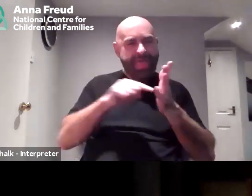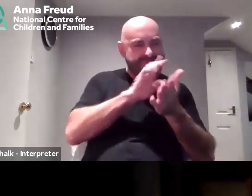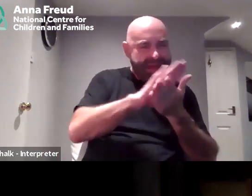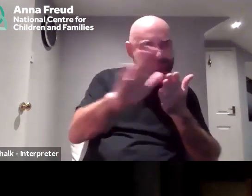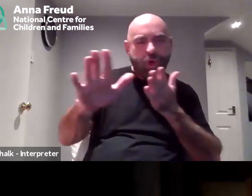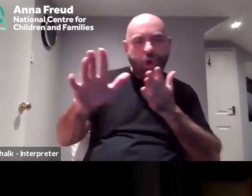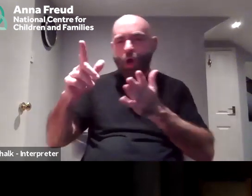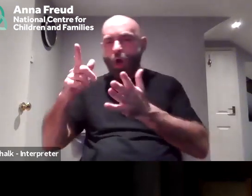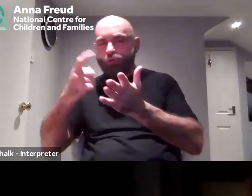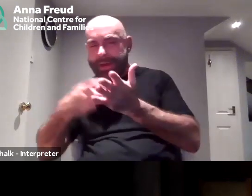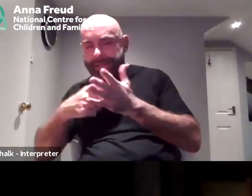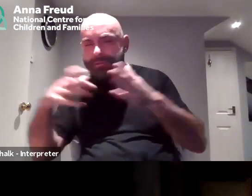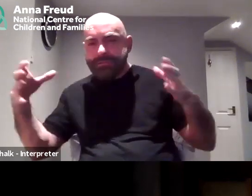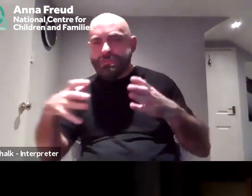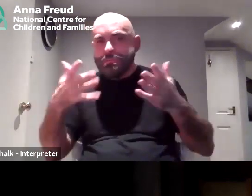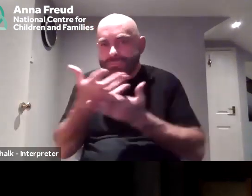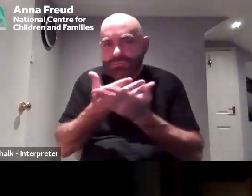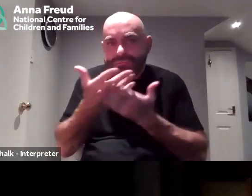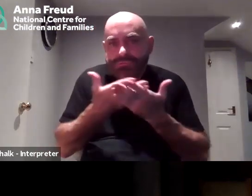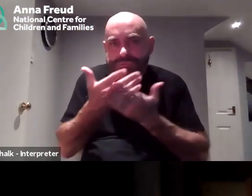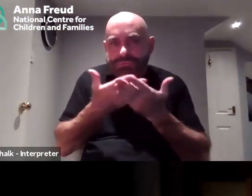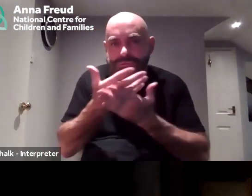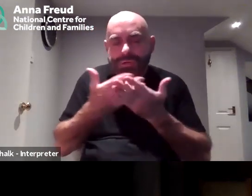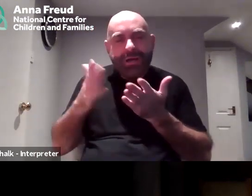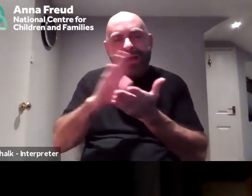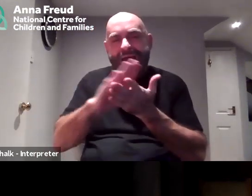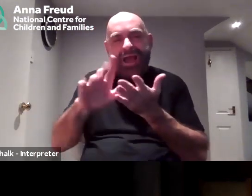for years and years, devotees of Hayek,